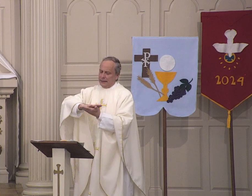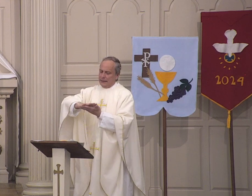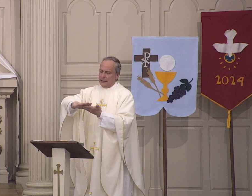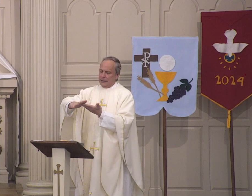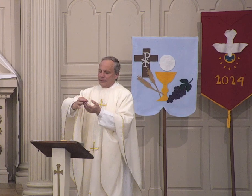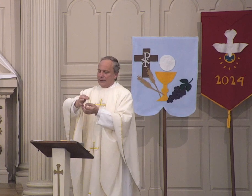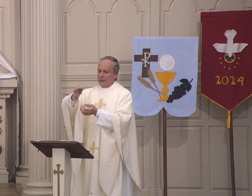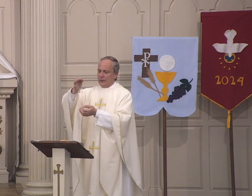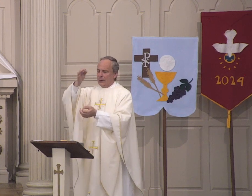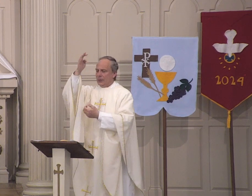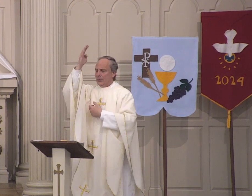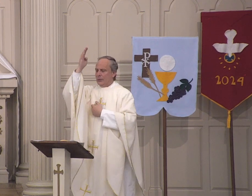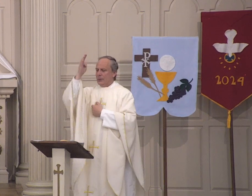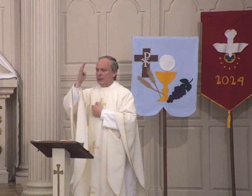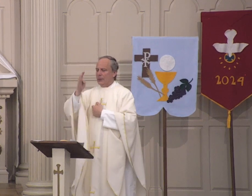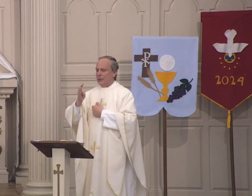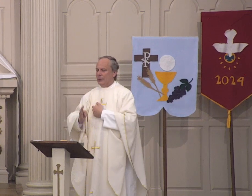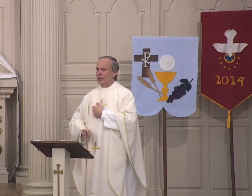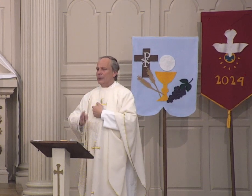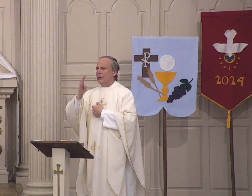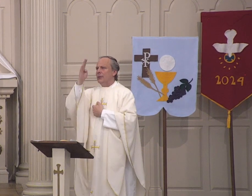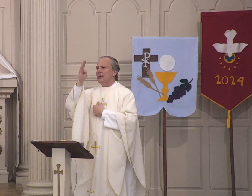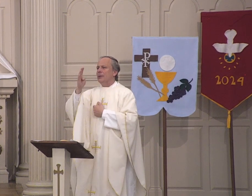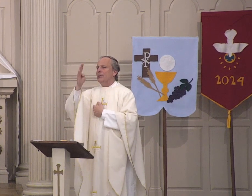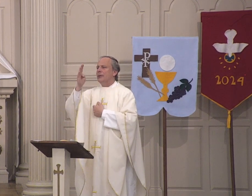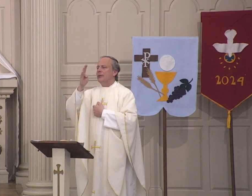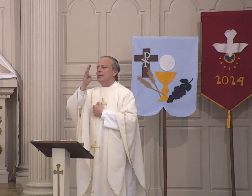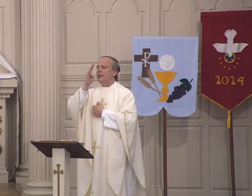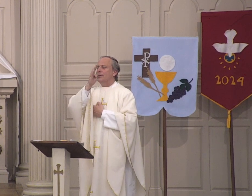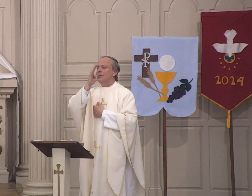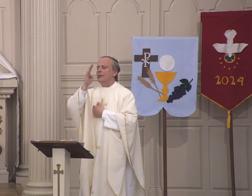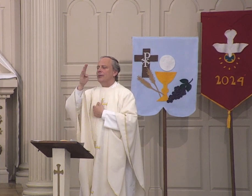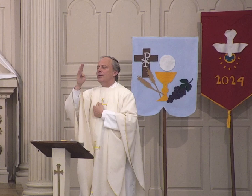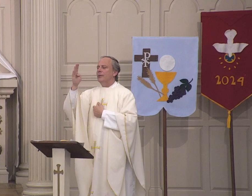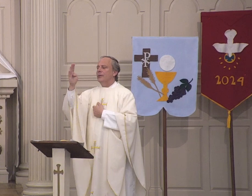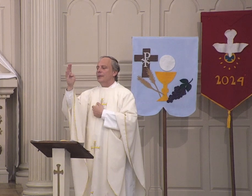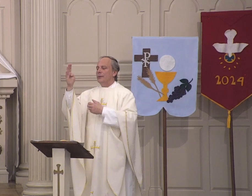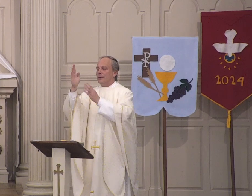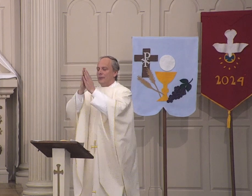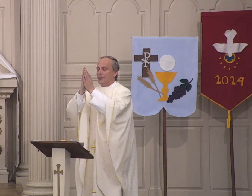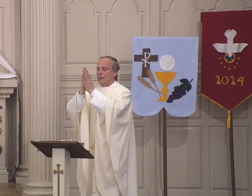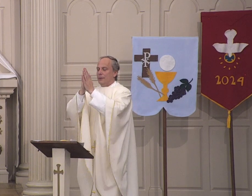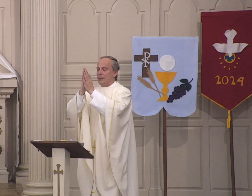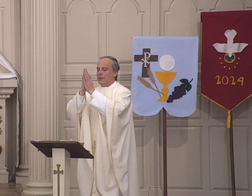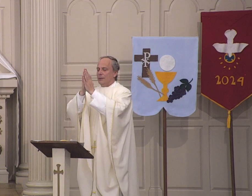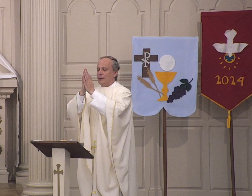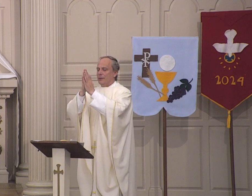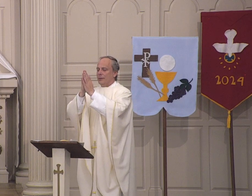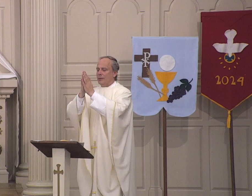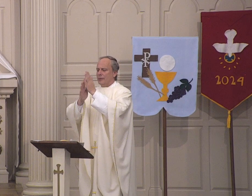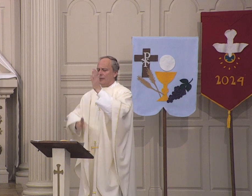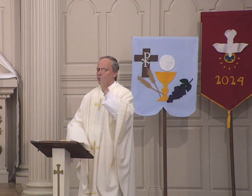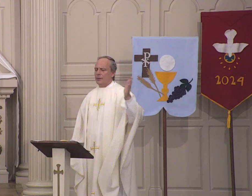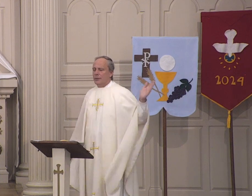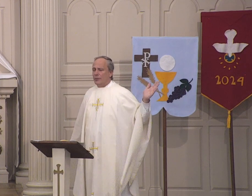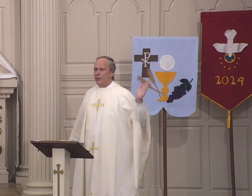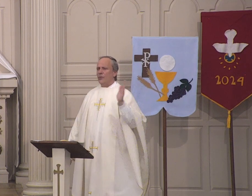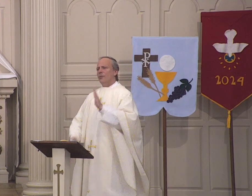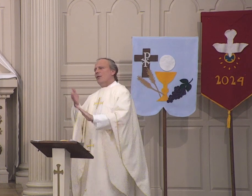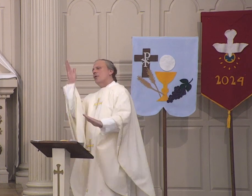God bless you, the Father, and the Son, and the Holy Spirit. Amen.